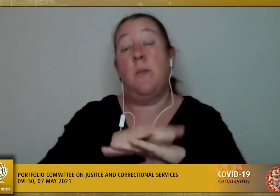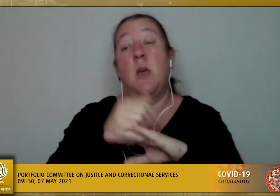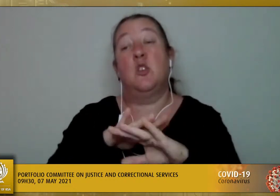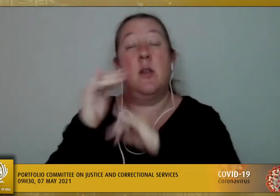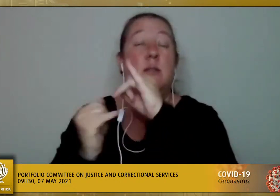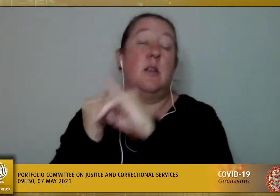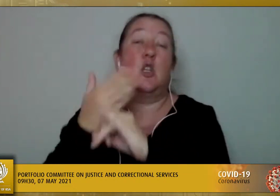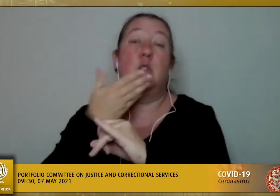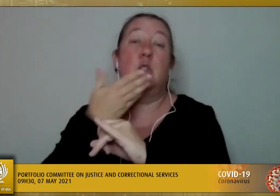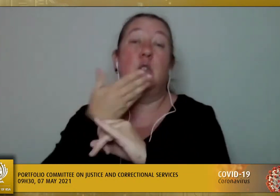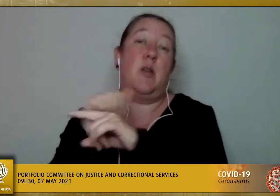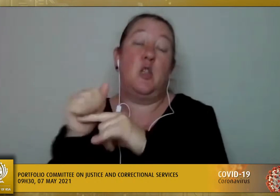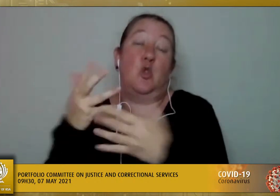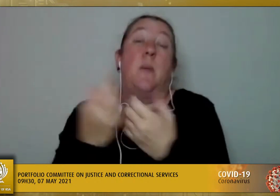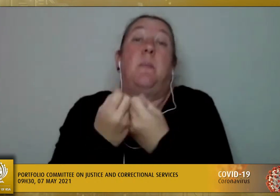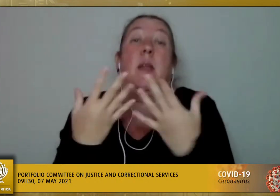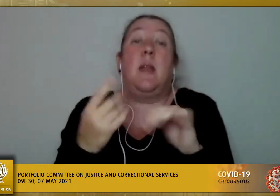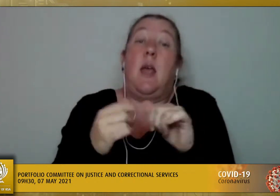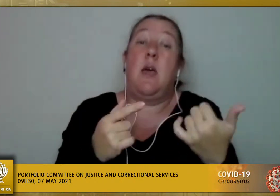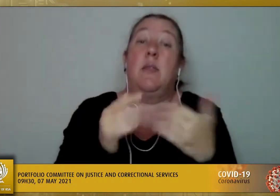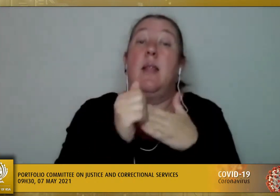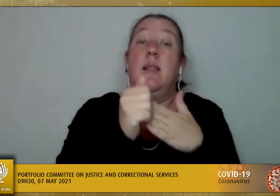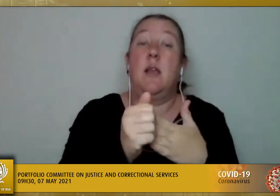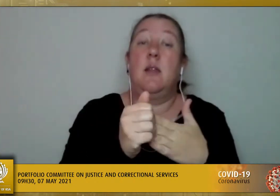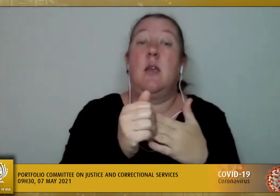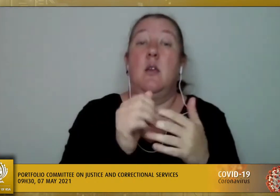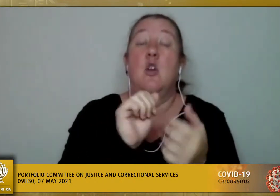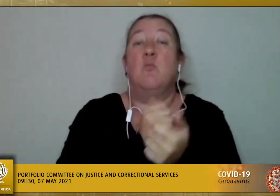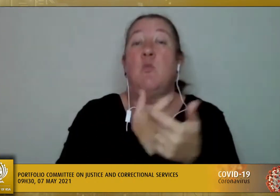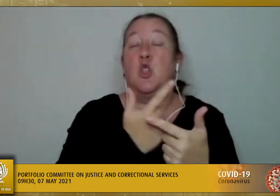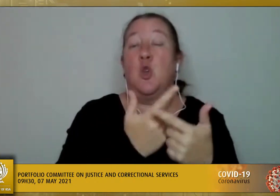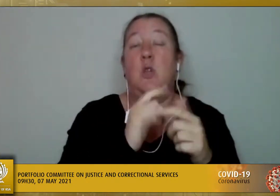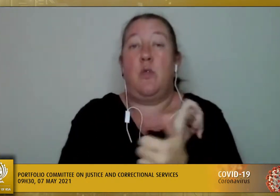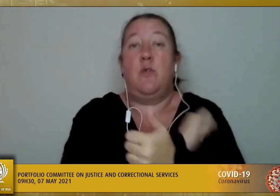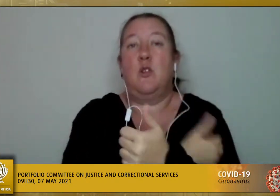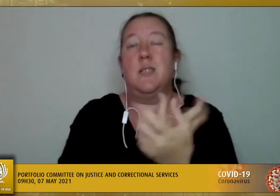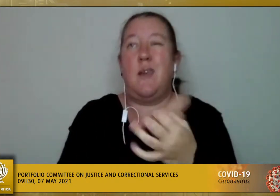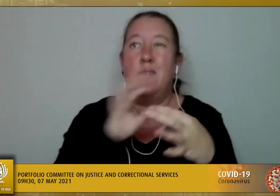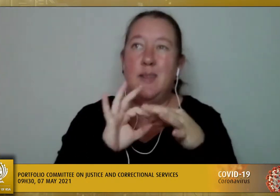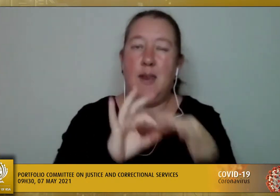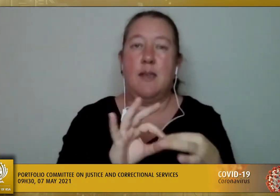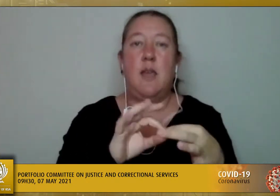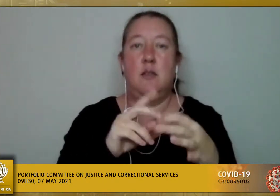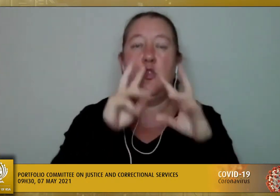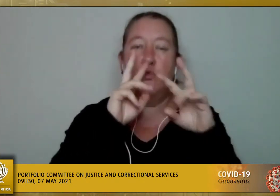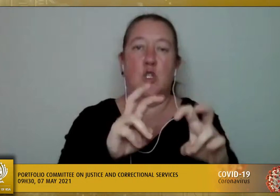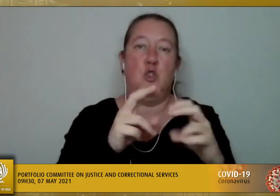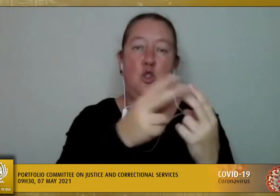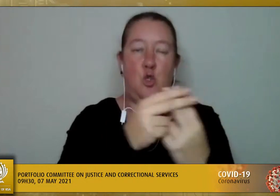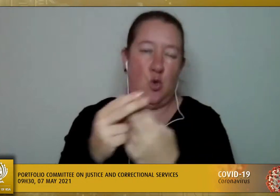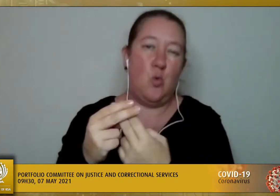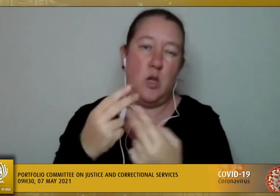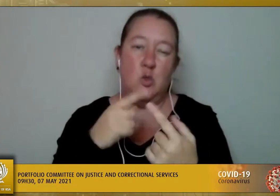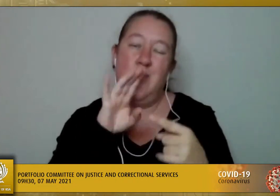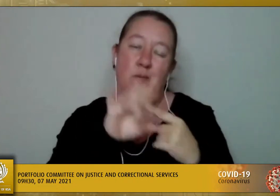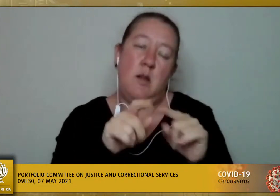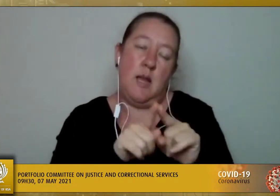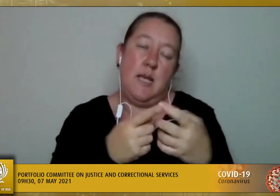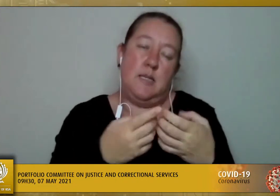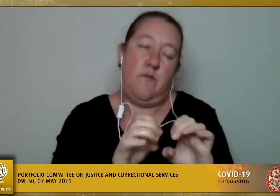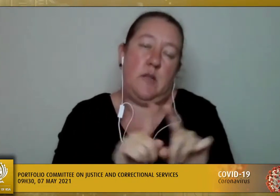where many other leading prosecution authorities have these dedicated research and Innovation units so we're finding it to be as as